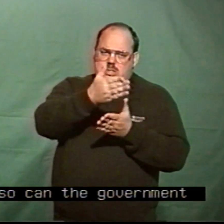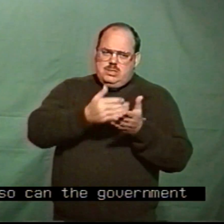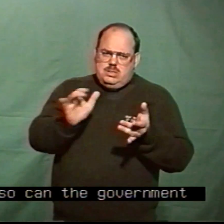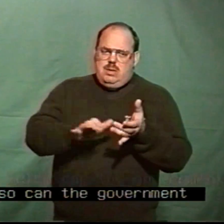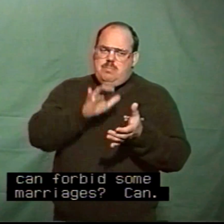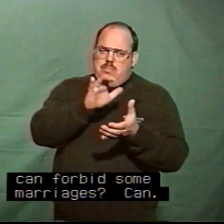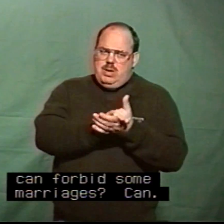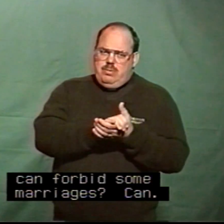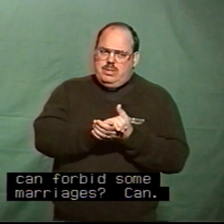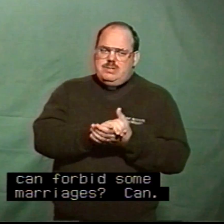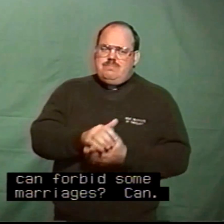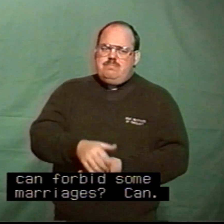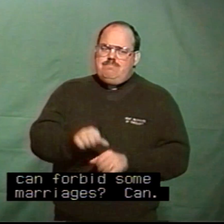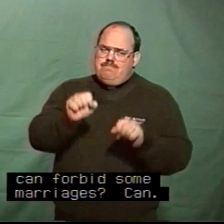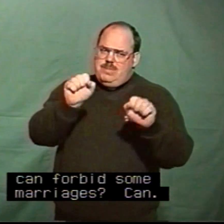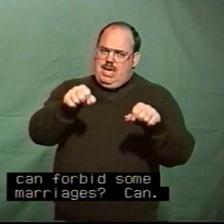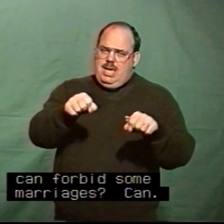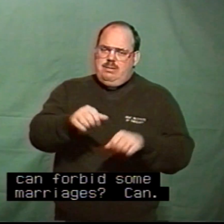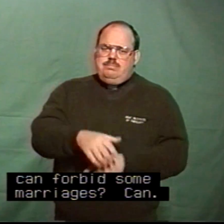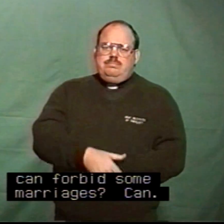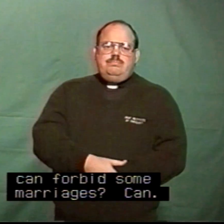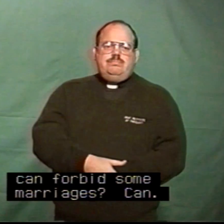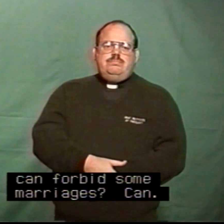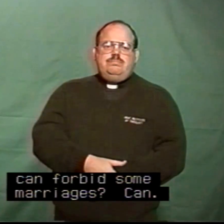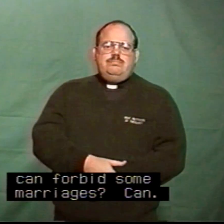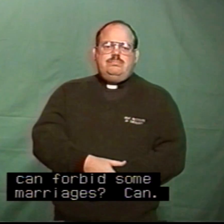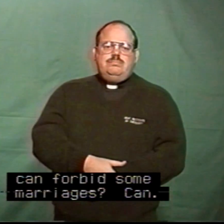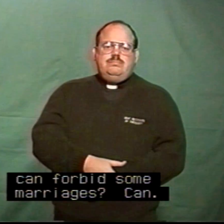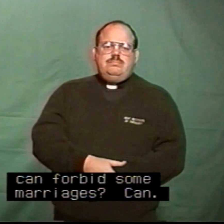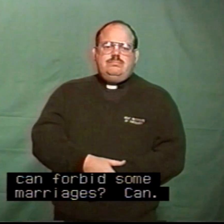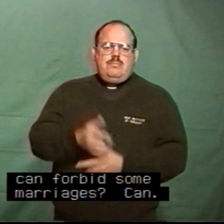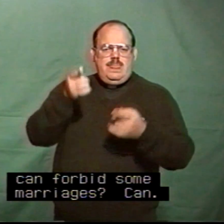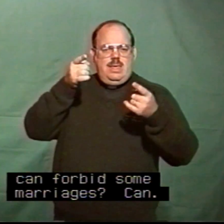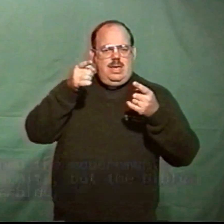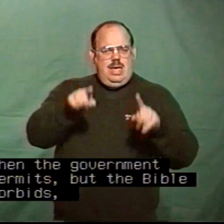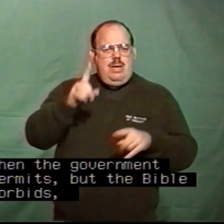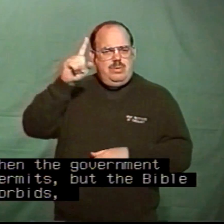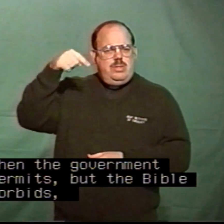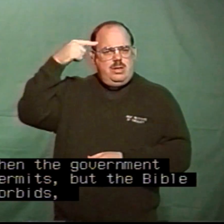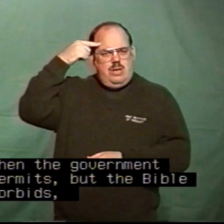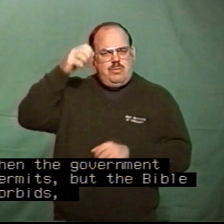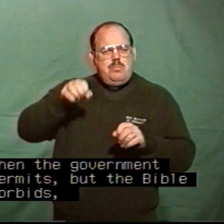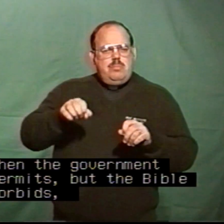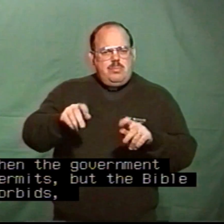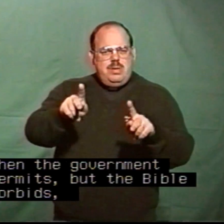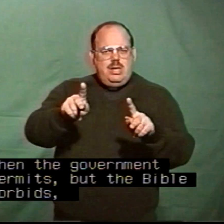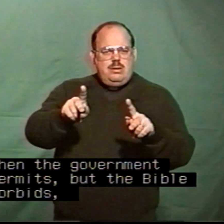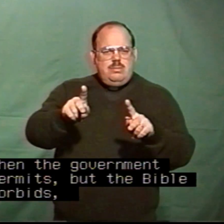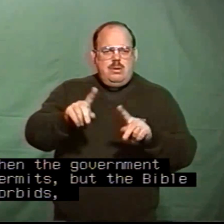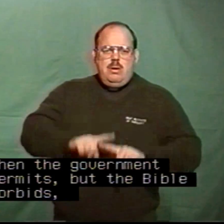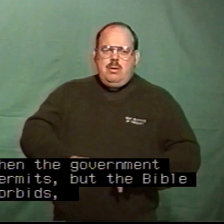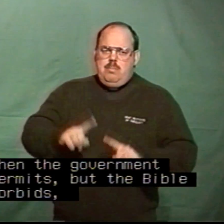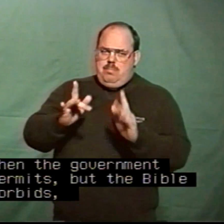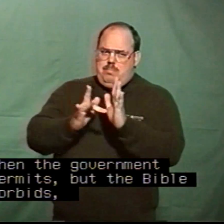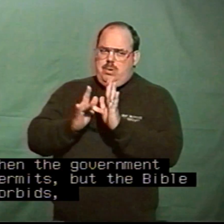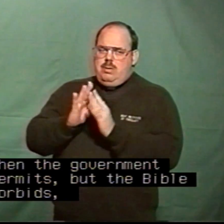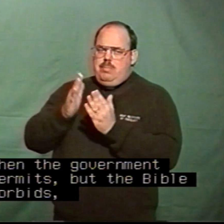Also, can the government can forbid some marriages? Yes. When the government permits, but the